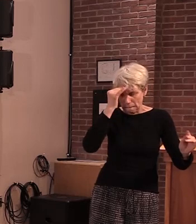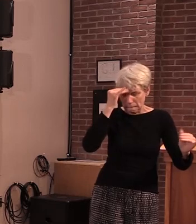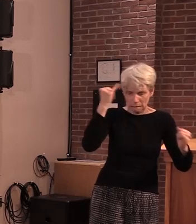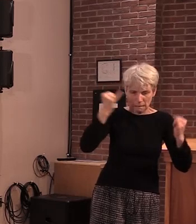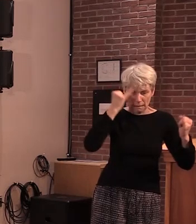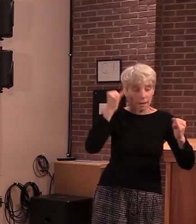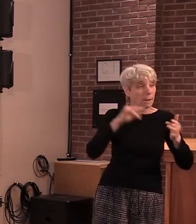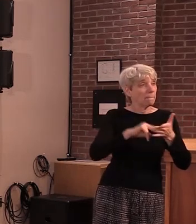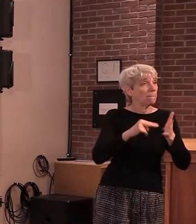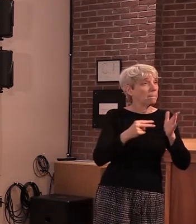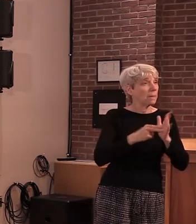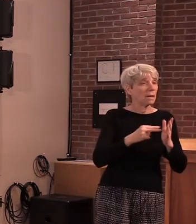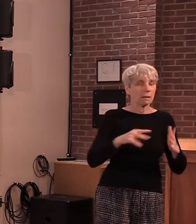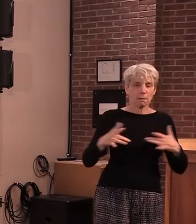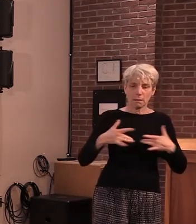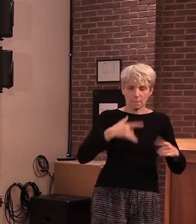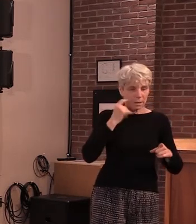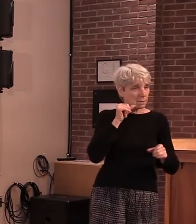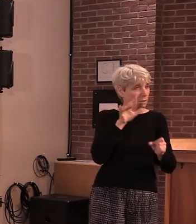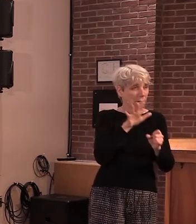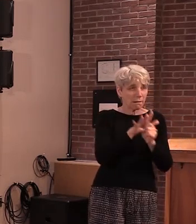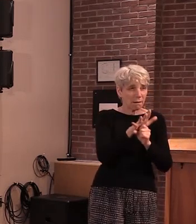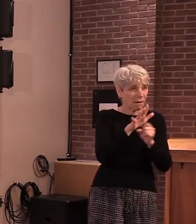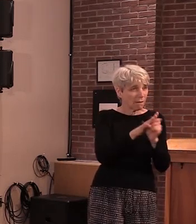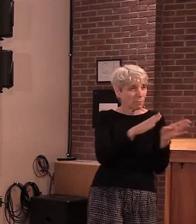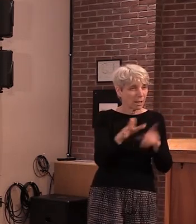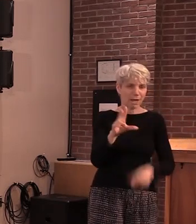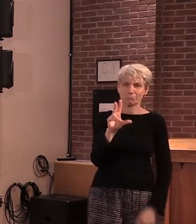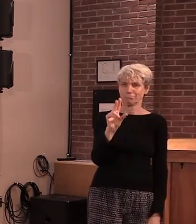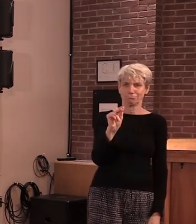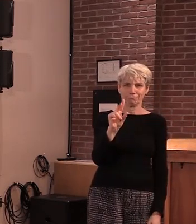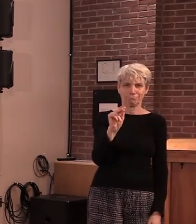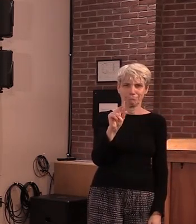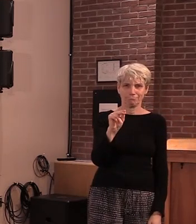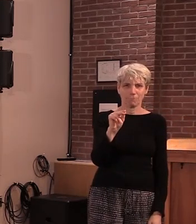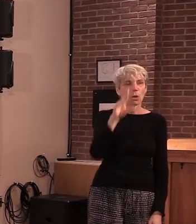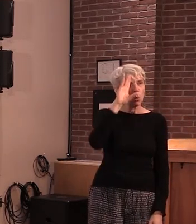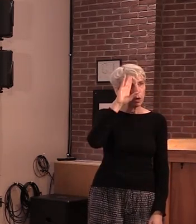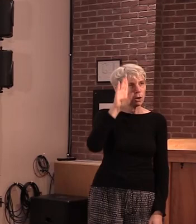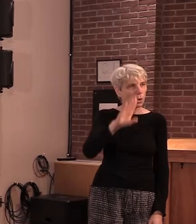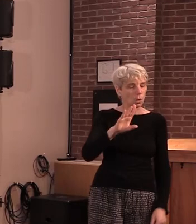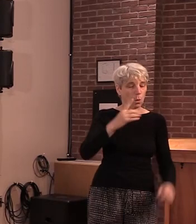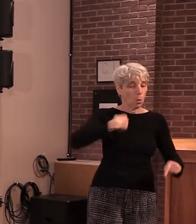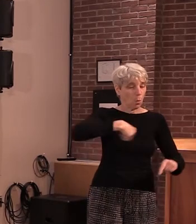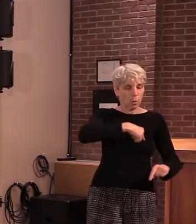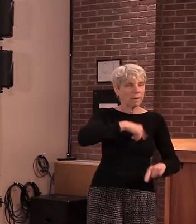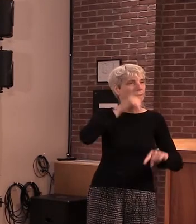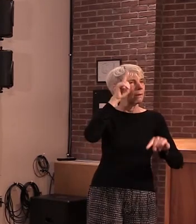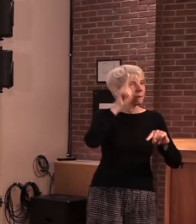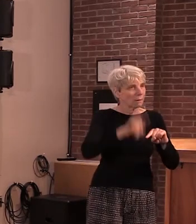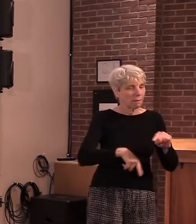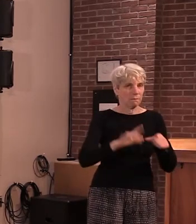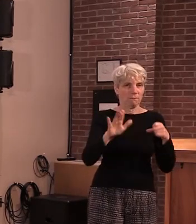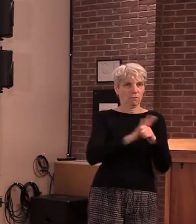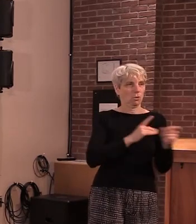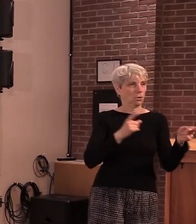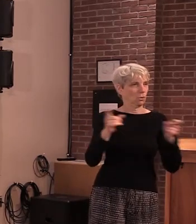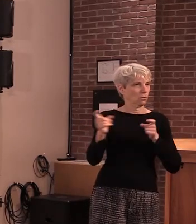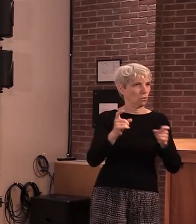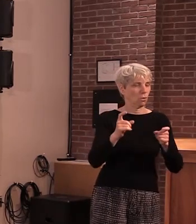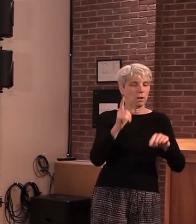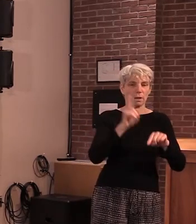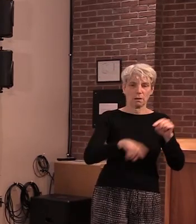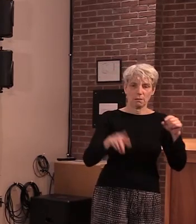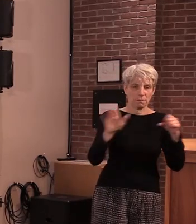by inadequate planning, but rather the fact that none of us alone can fully control or predict how this virus will behave in the